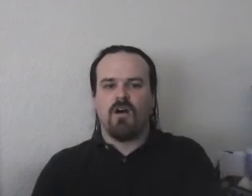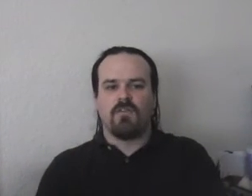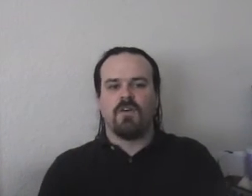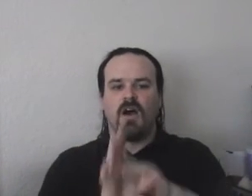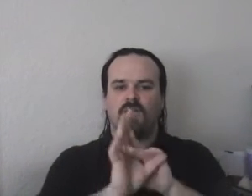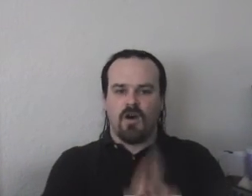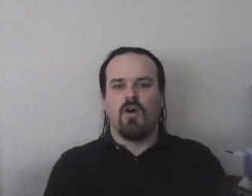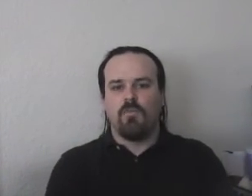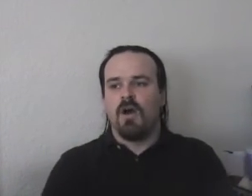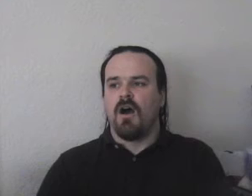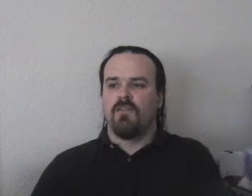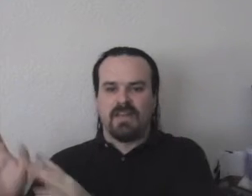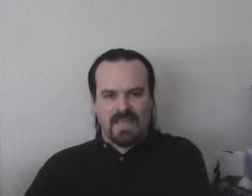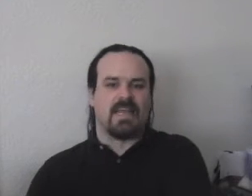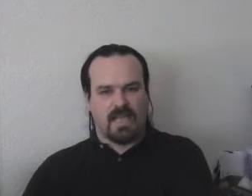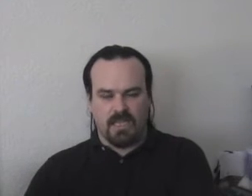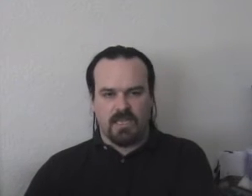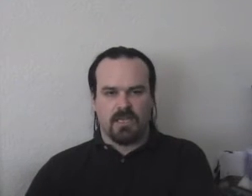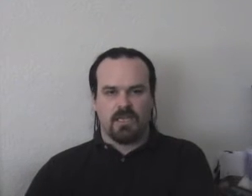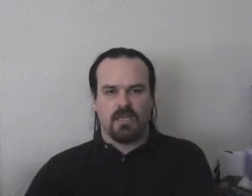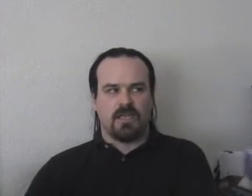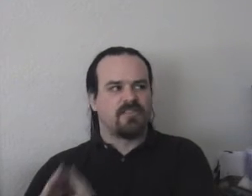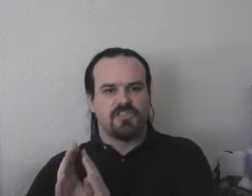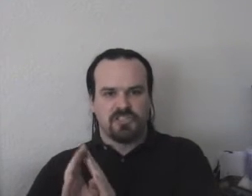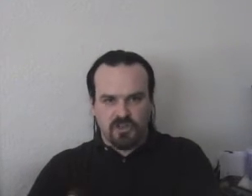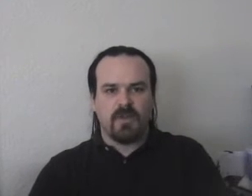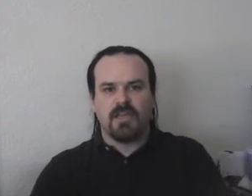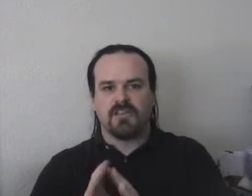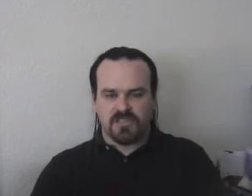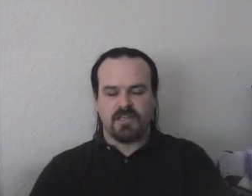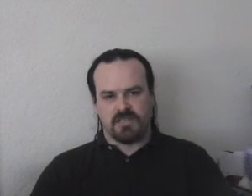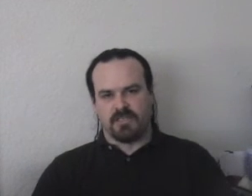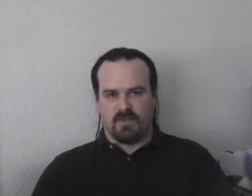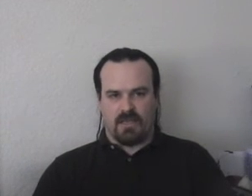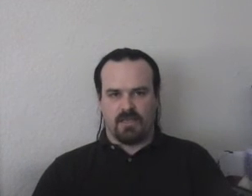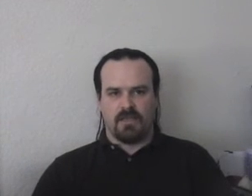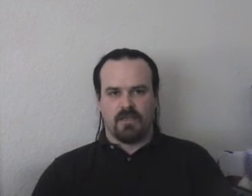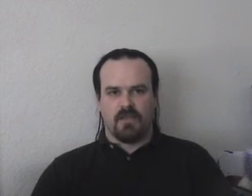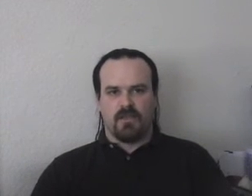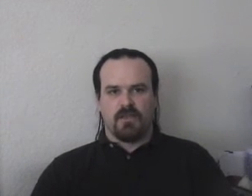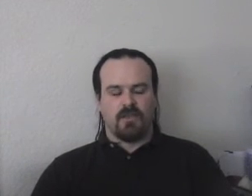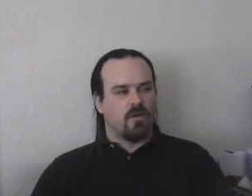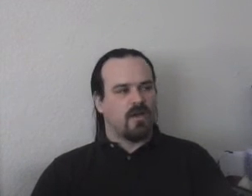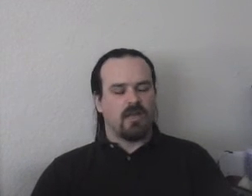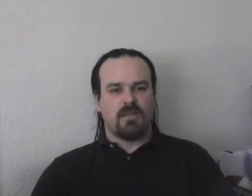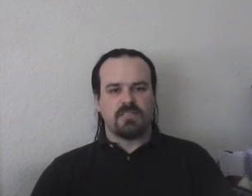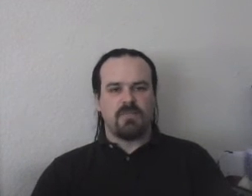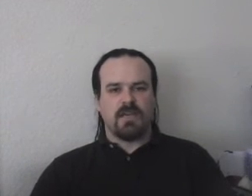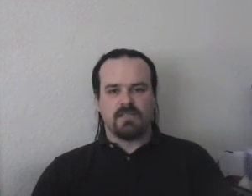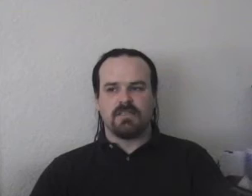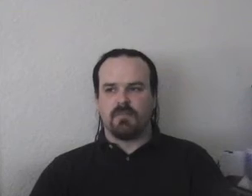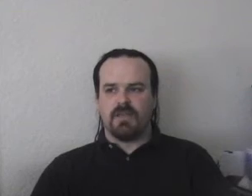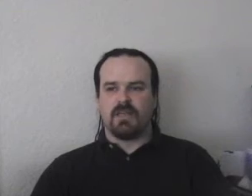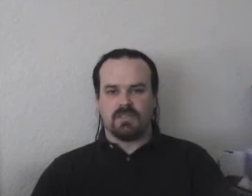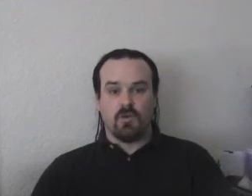off of the hope of the needy. That's disturbing and disgusting to me. You know, it doesn't make any sense to me that it's